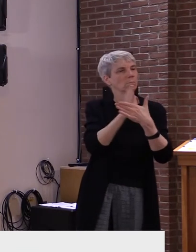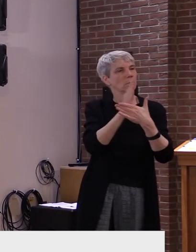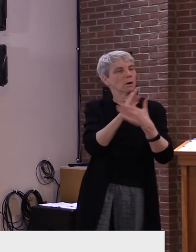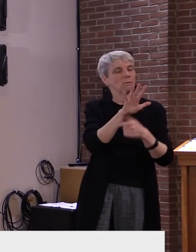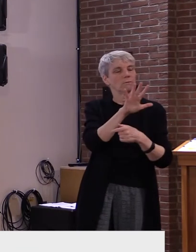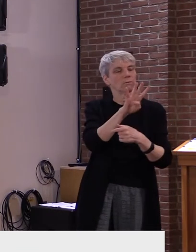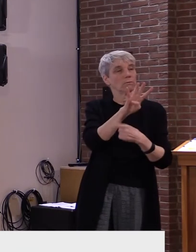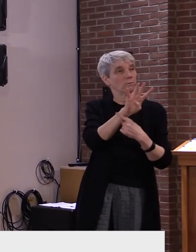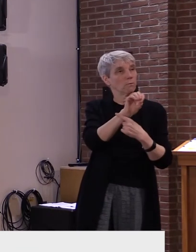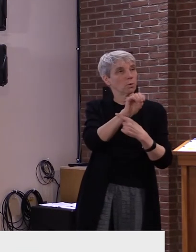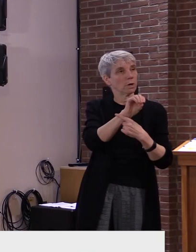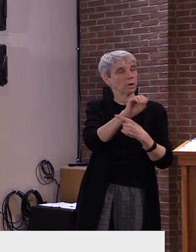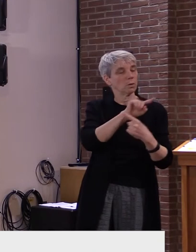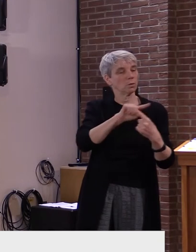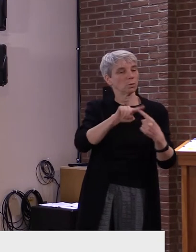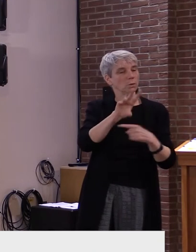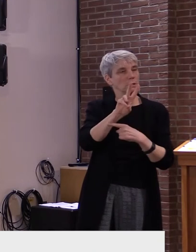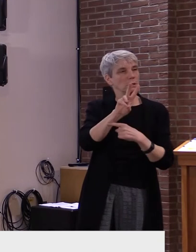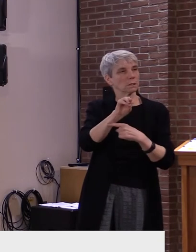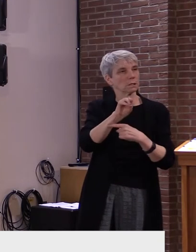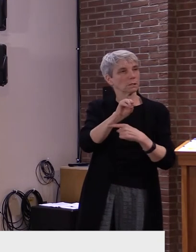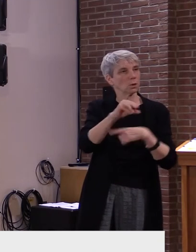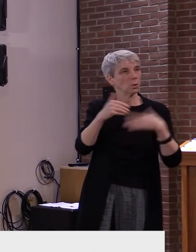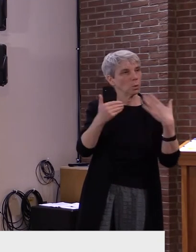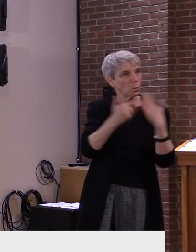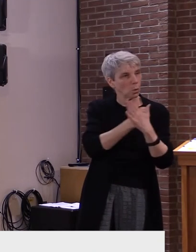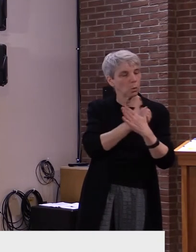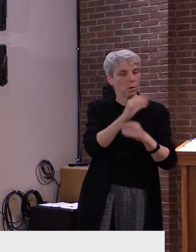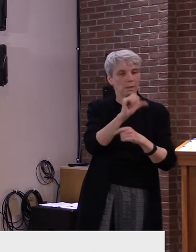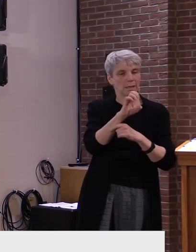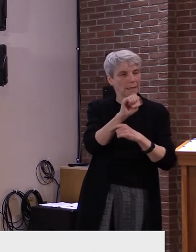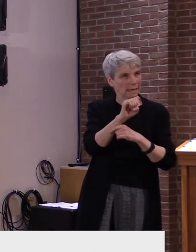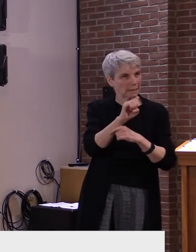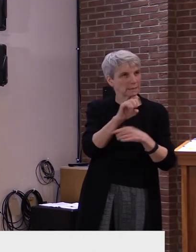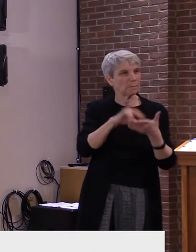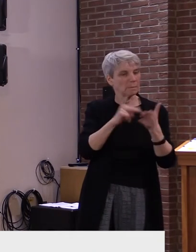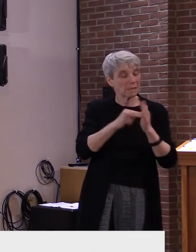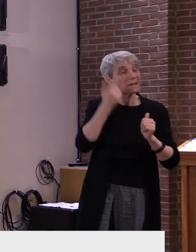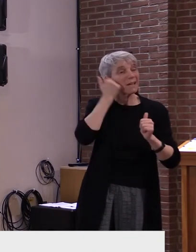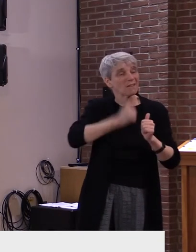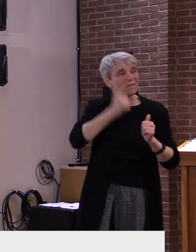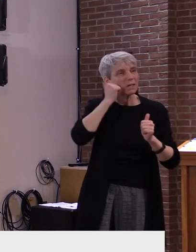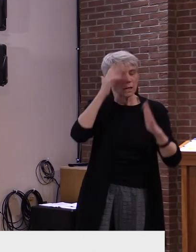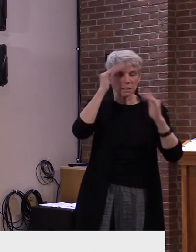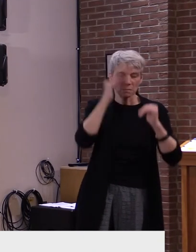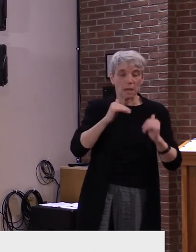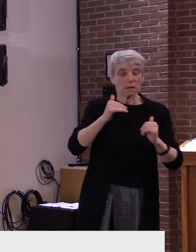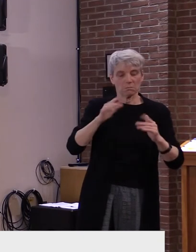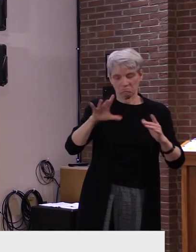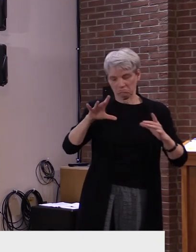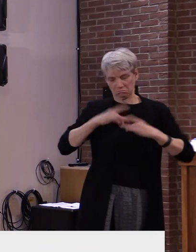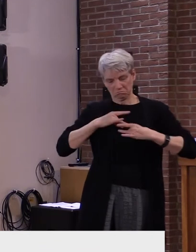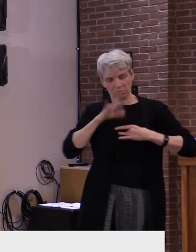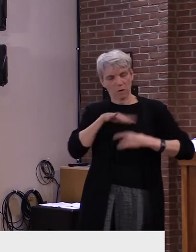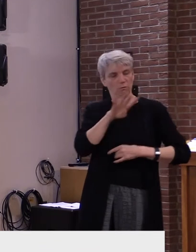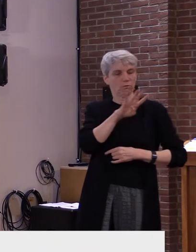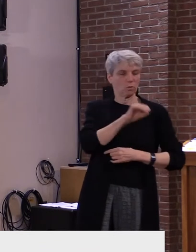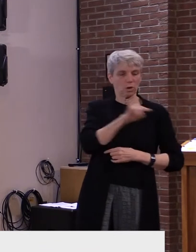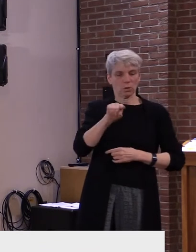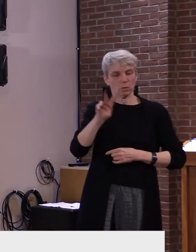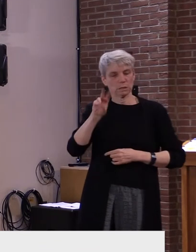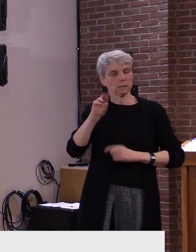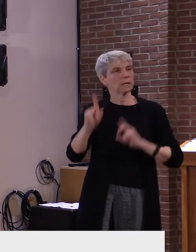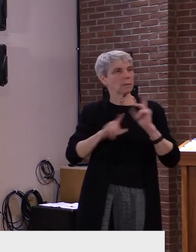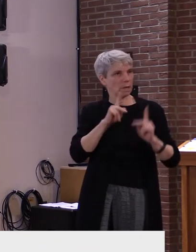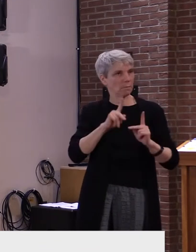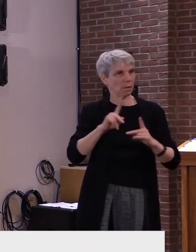per day on the seven day average over the next six weeks so it is showing that continued steady growth that we've been looking